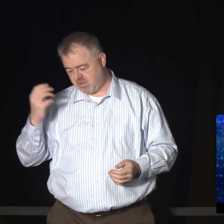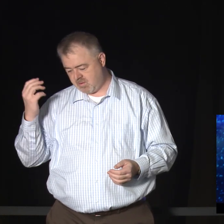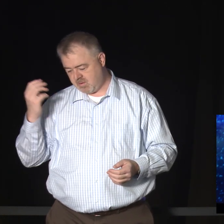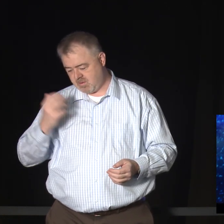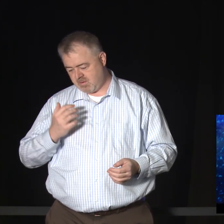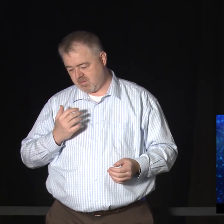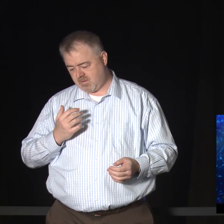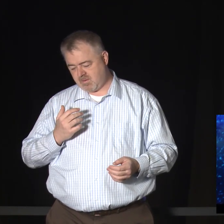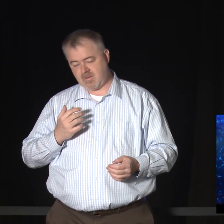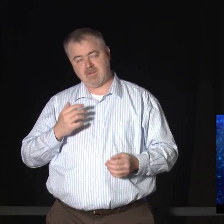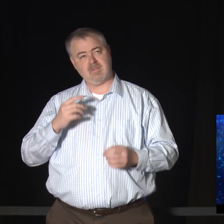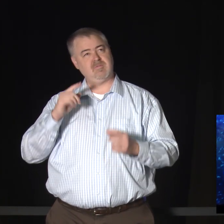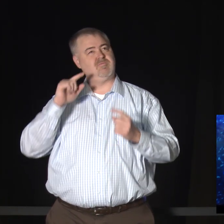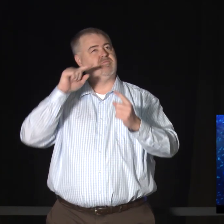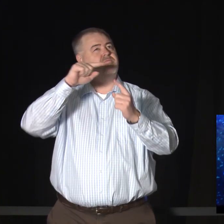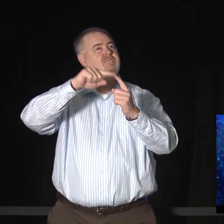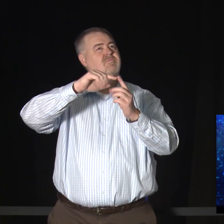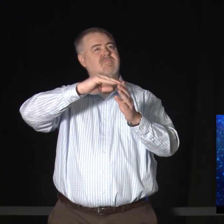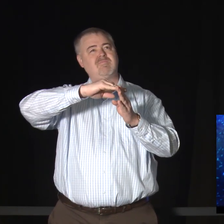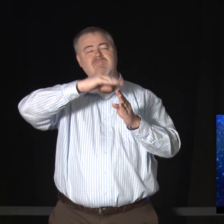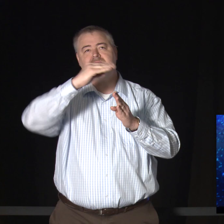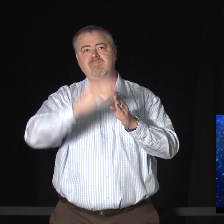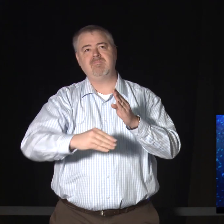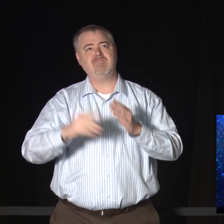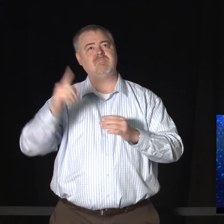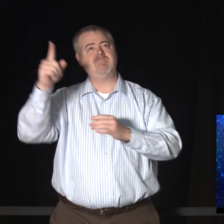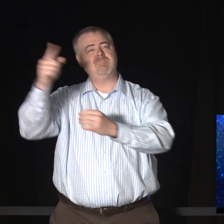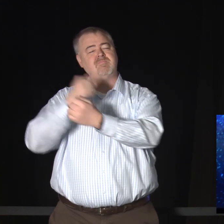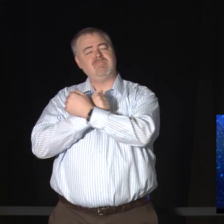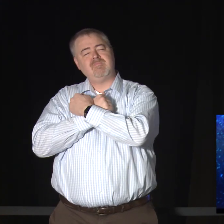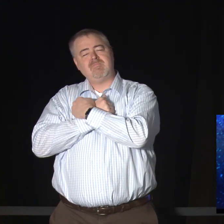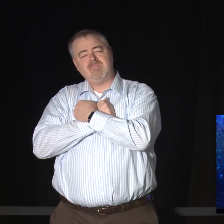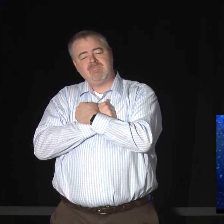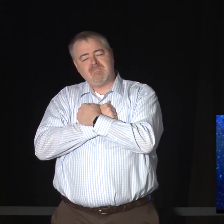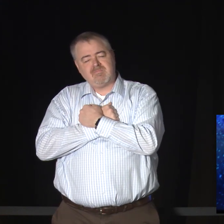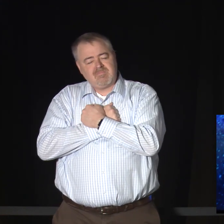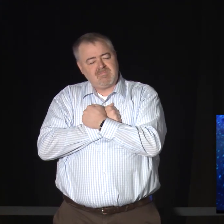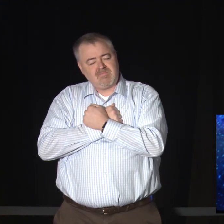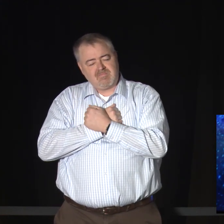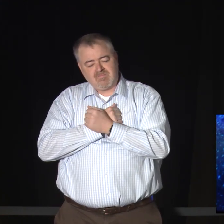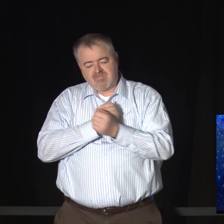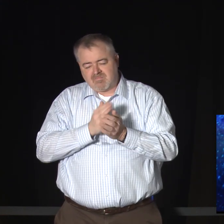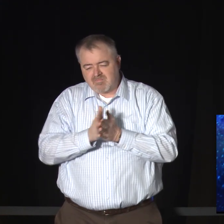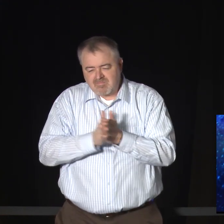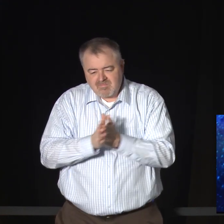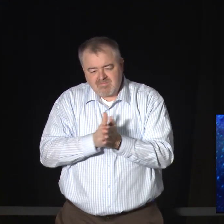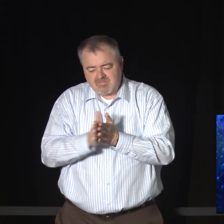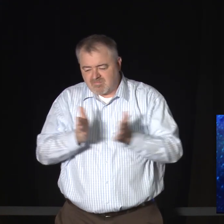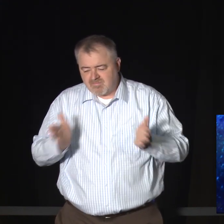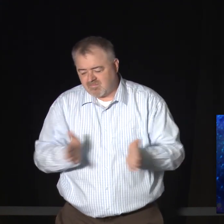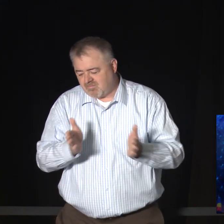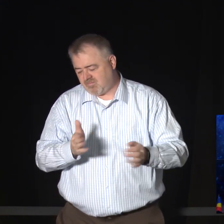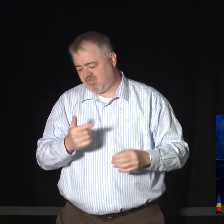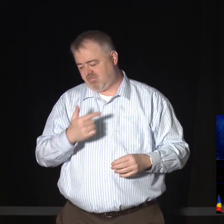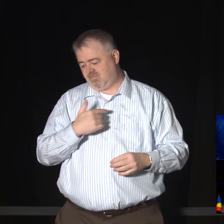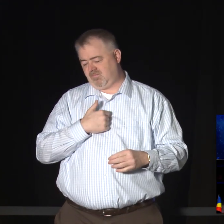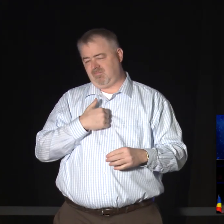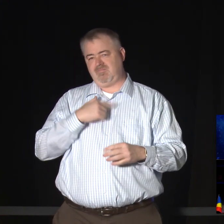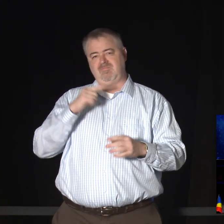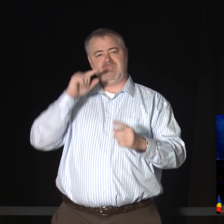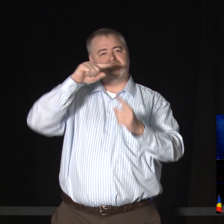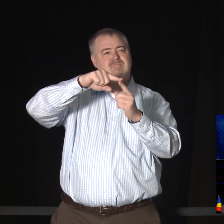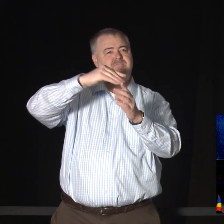despise. To the end his love constrains me, to the end he has restored